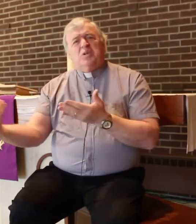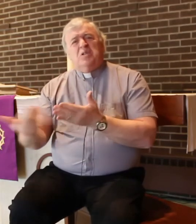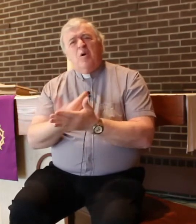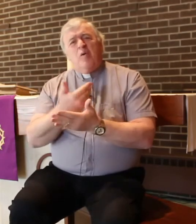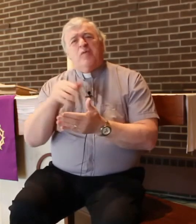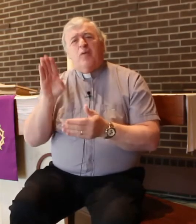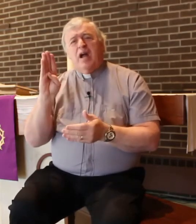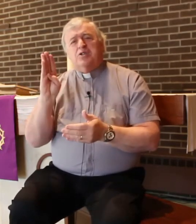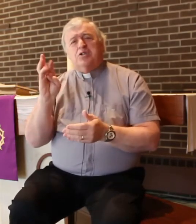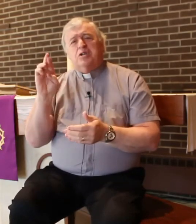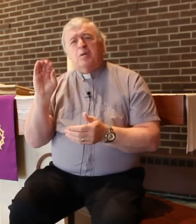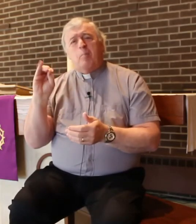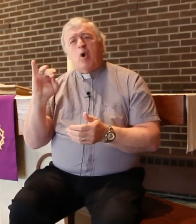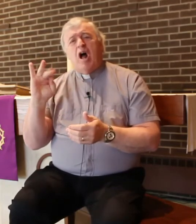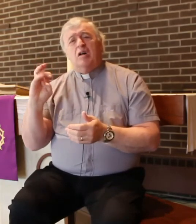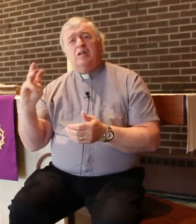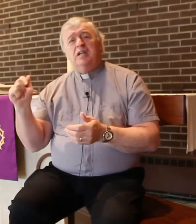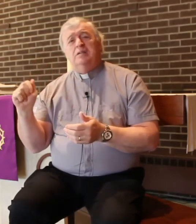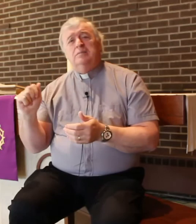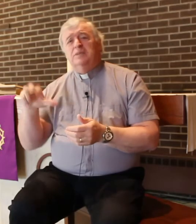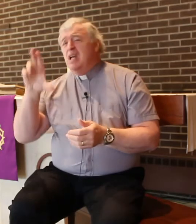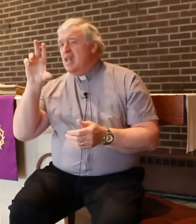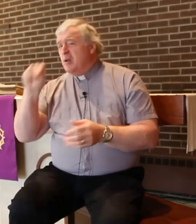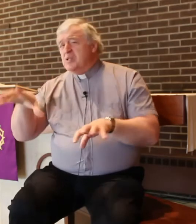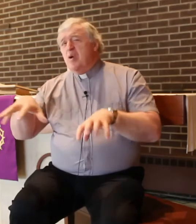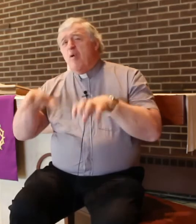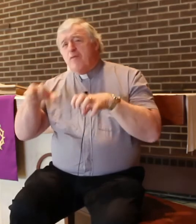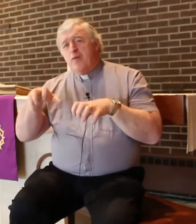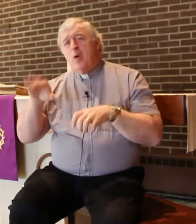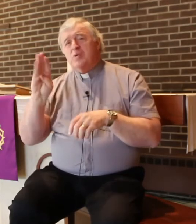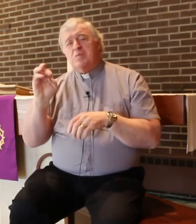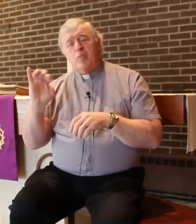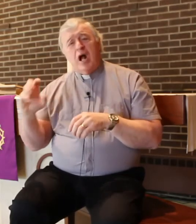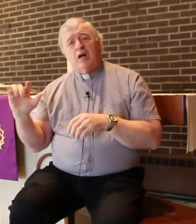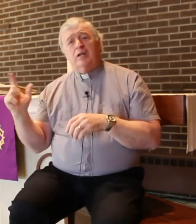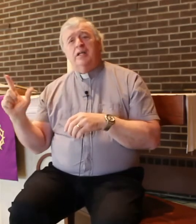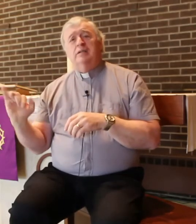no fresh broccoli. There was no frozen broccoli.